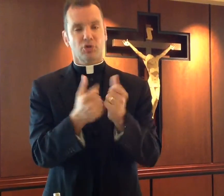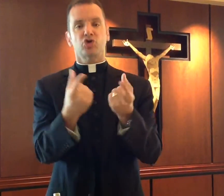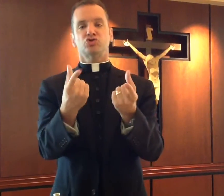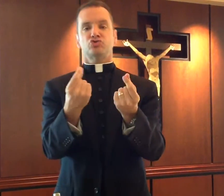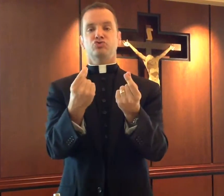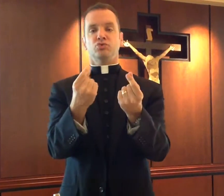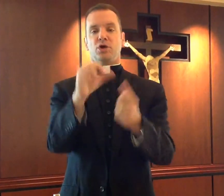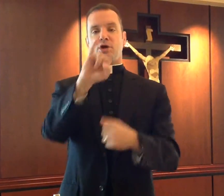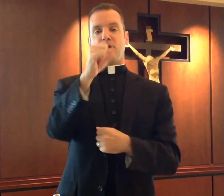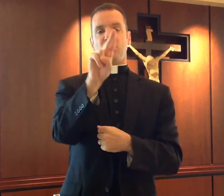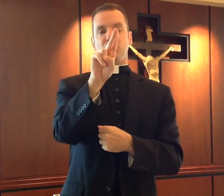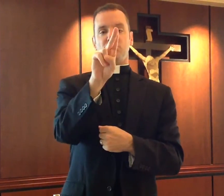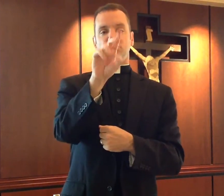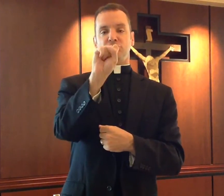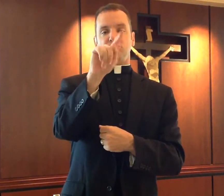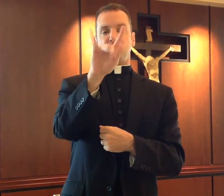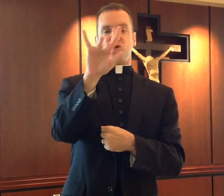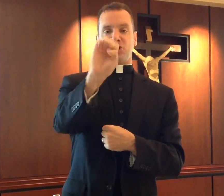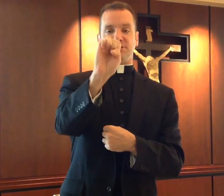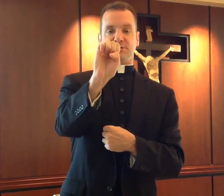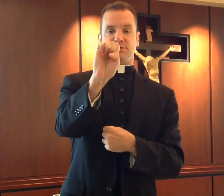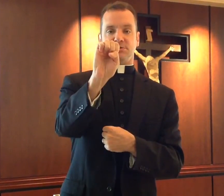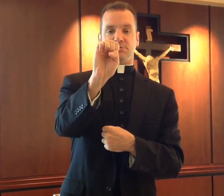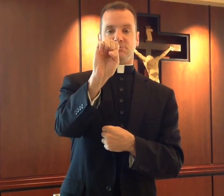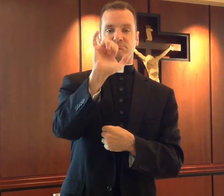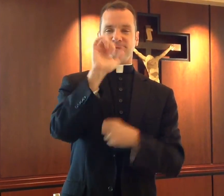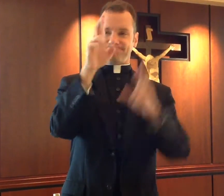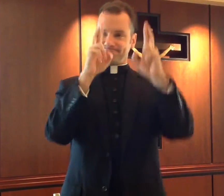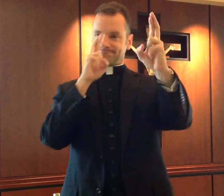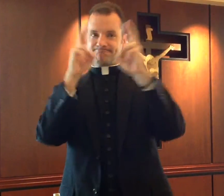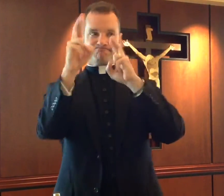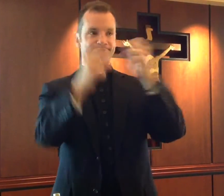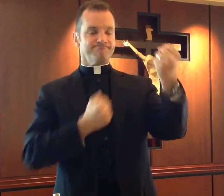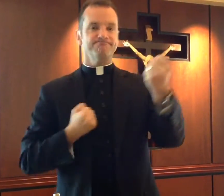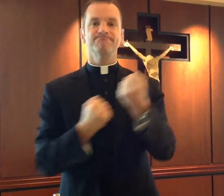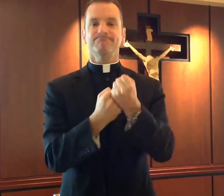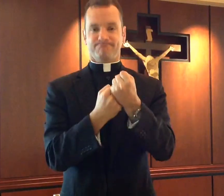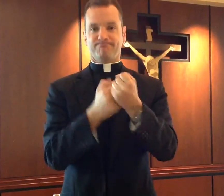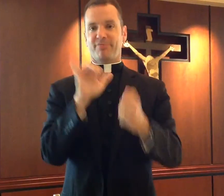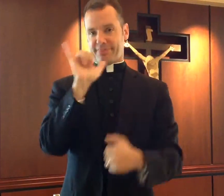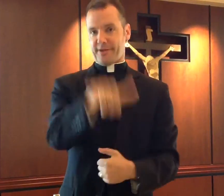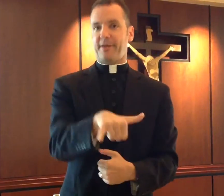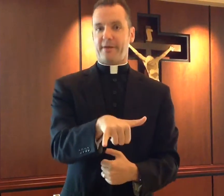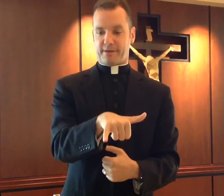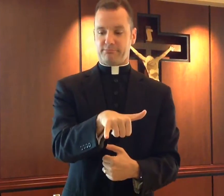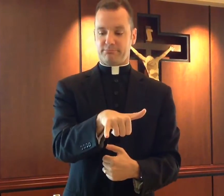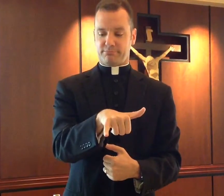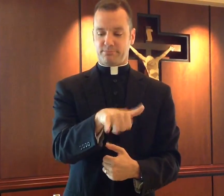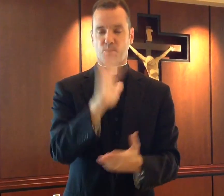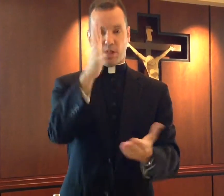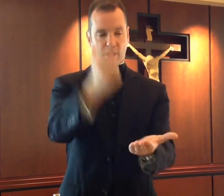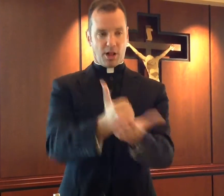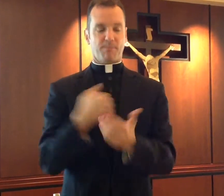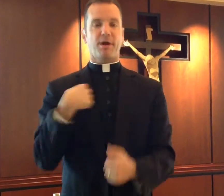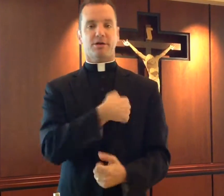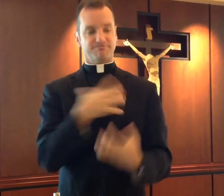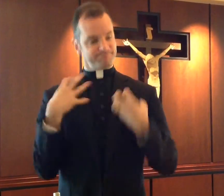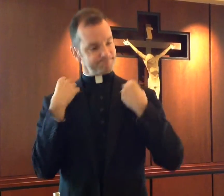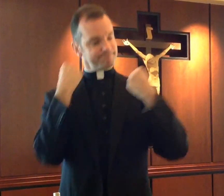How can we bravely face challenges? Through doing justice, being supportive of each other. That